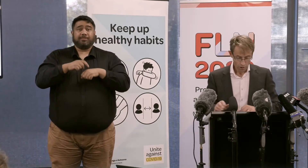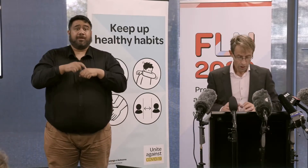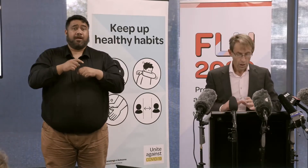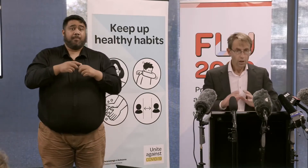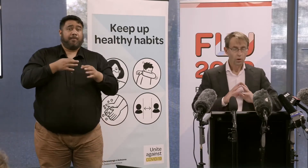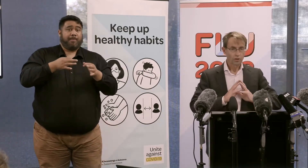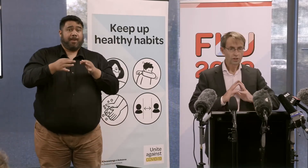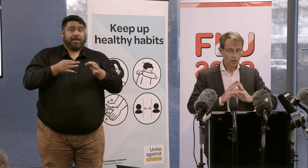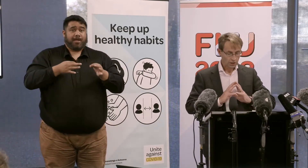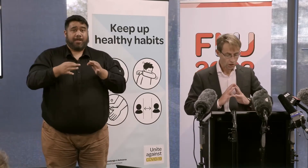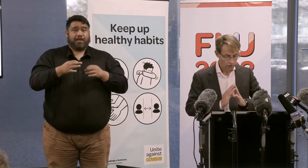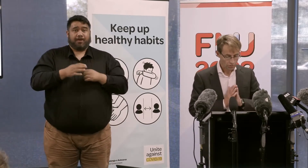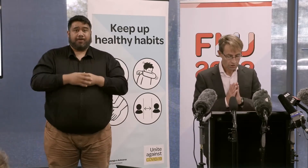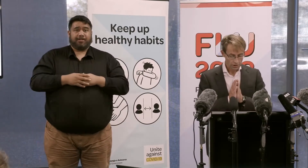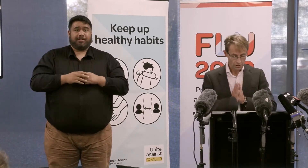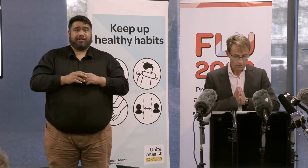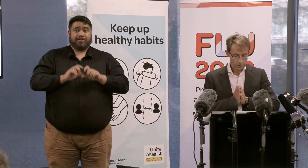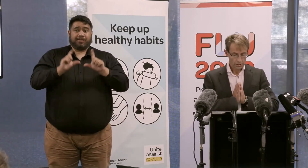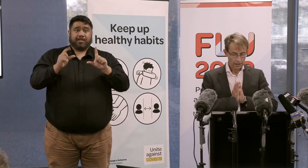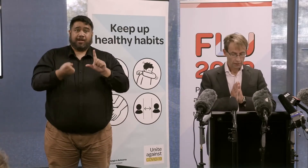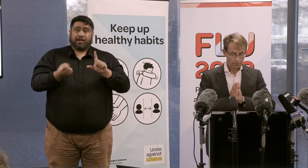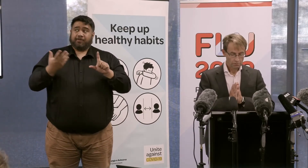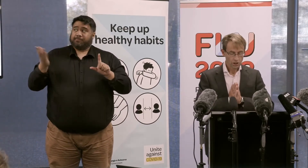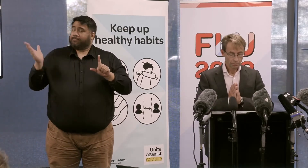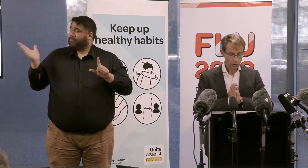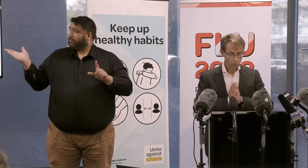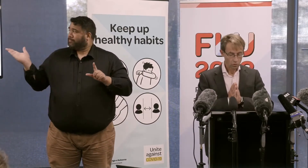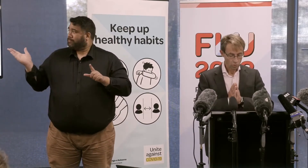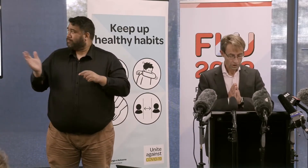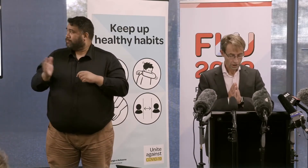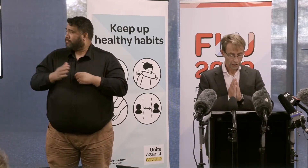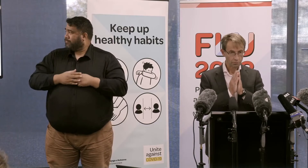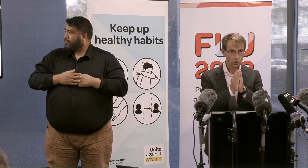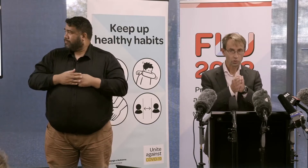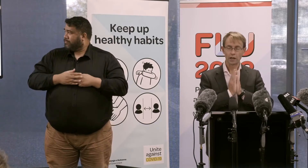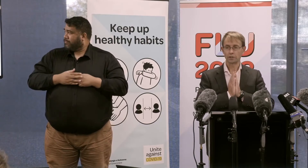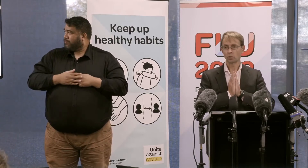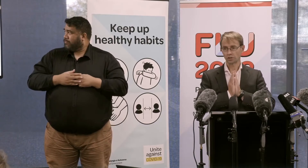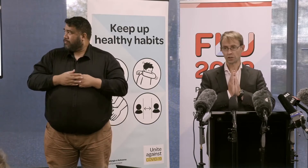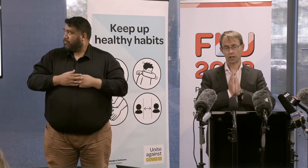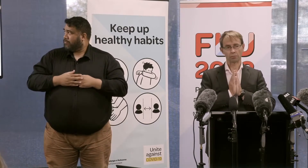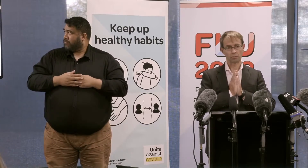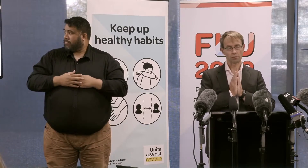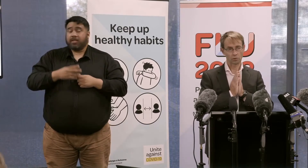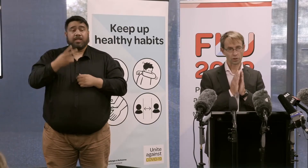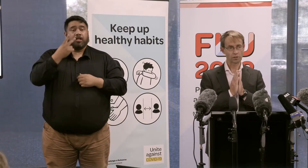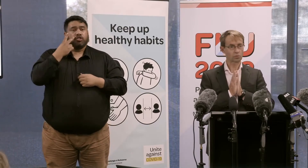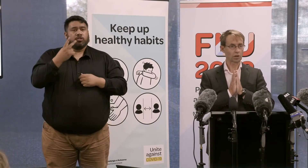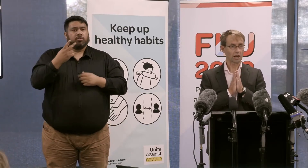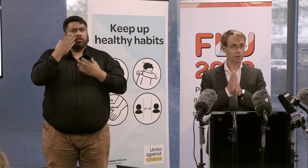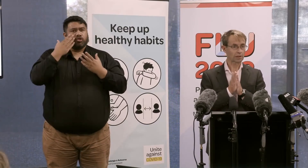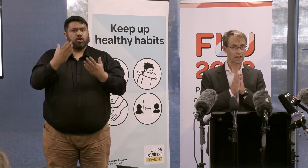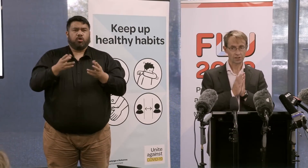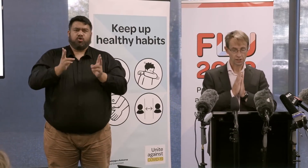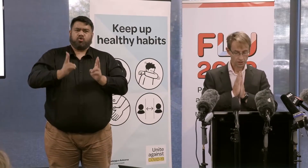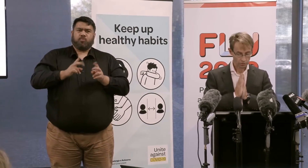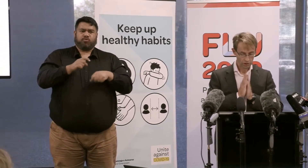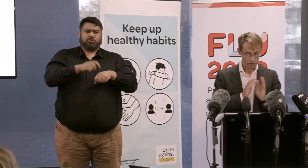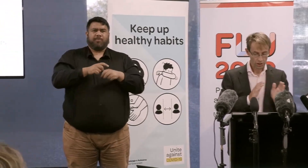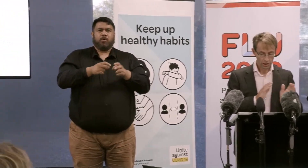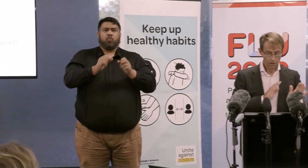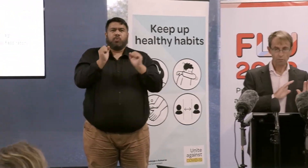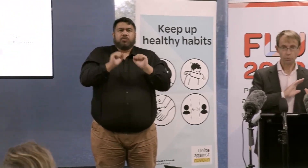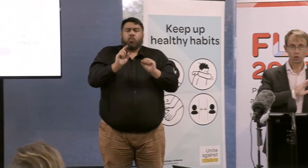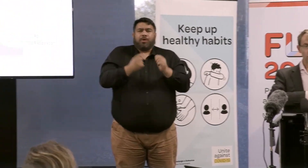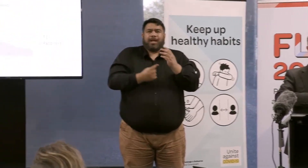So what this slide shows is our typical winter, and what's modelled here is what happened last season,